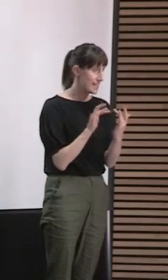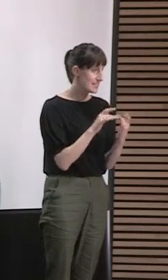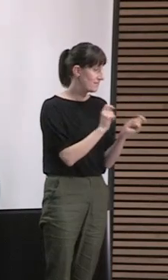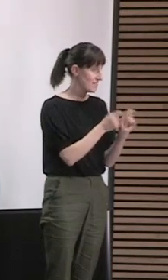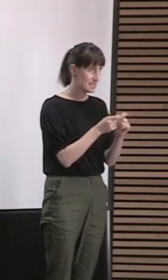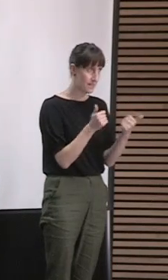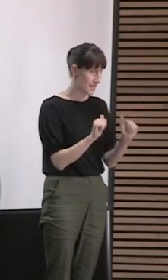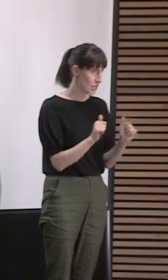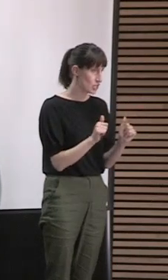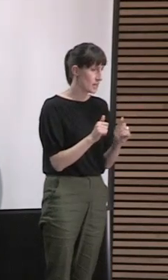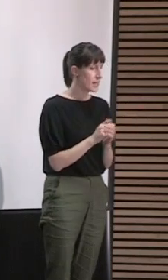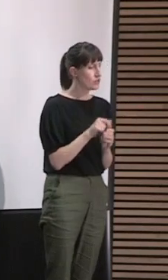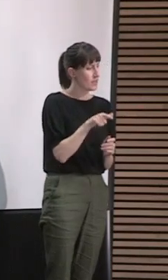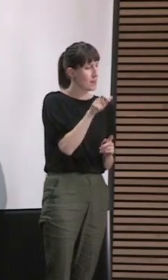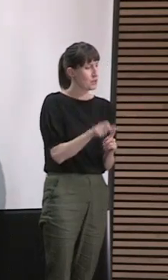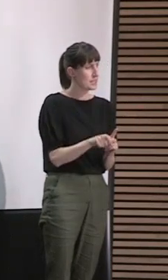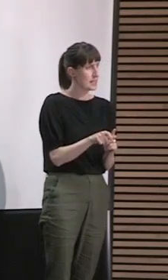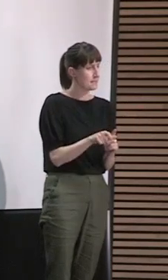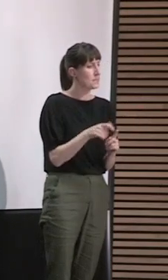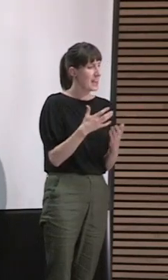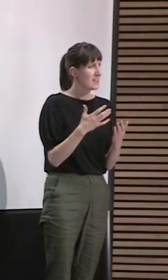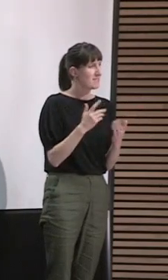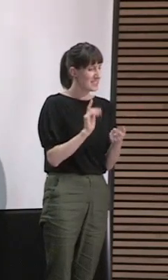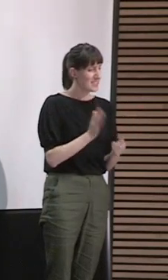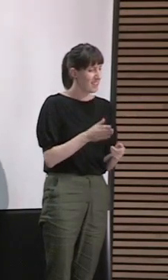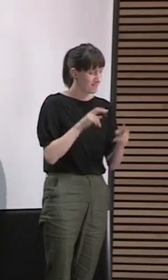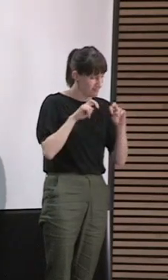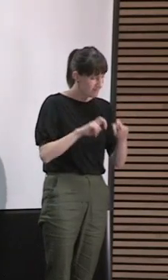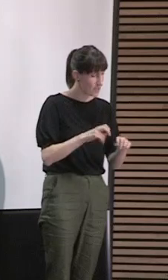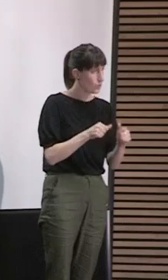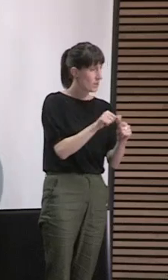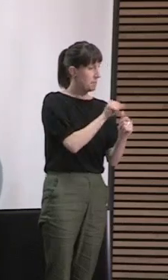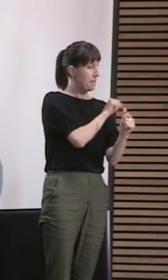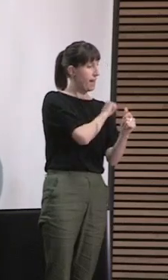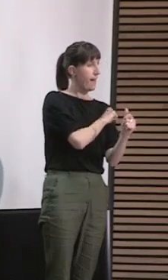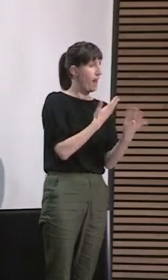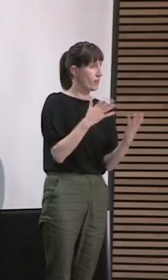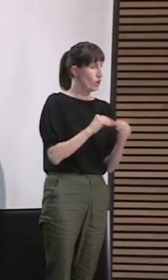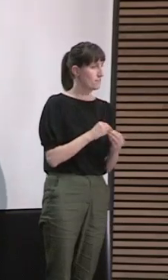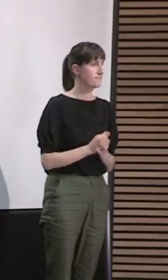to the actual wider outbreak epidemiologically? All right, we'll wrap that up there. Thanks, everybody.